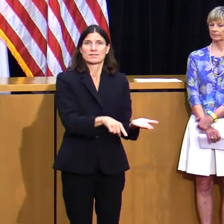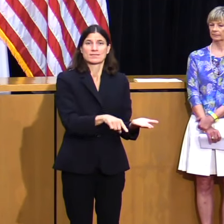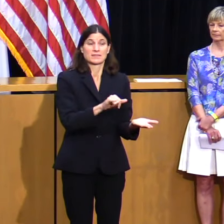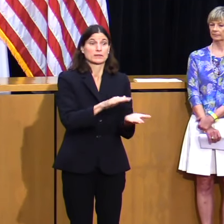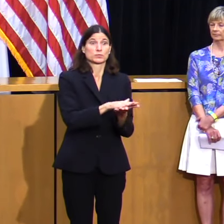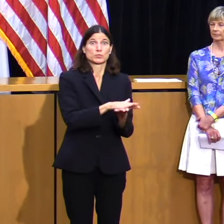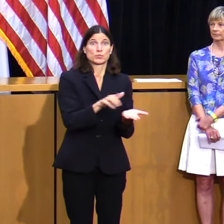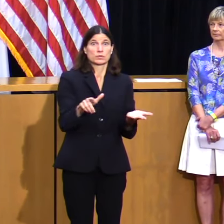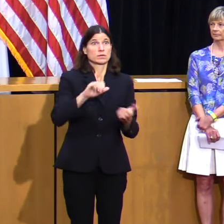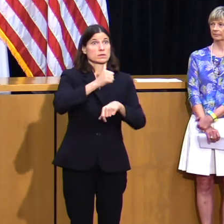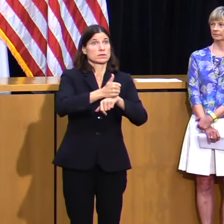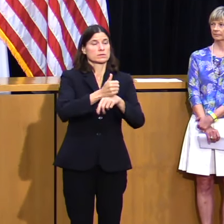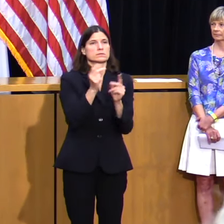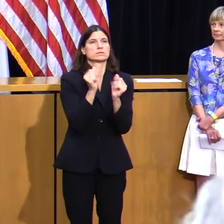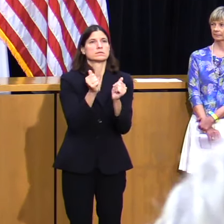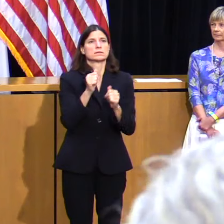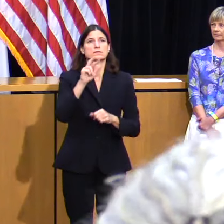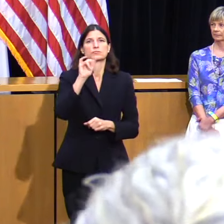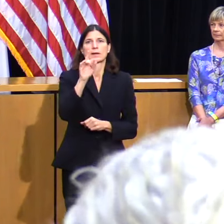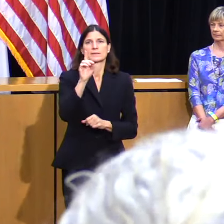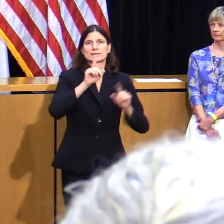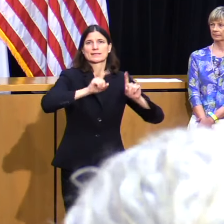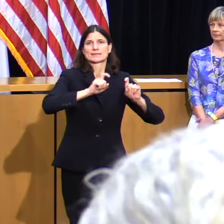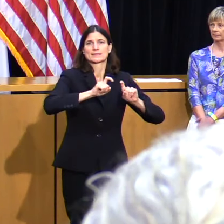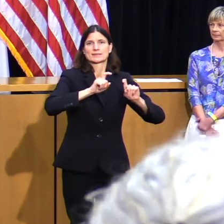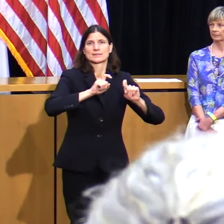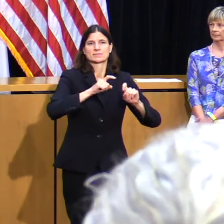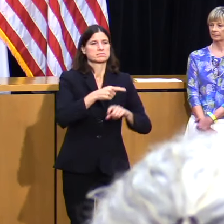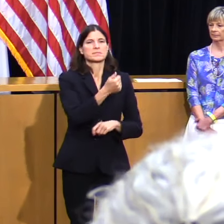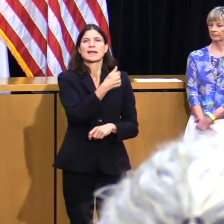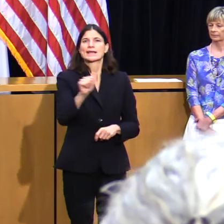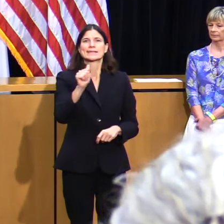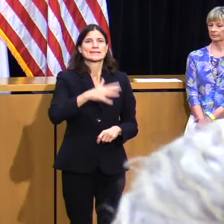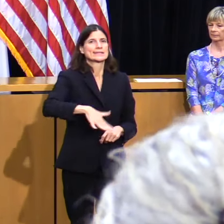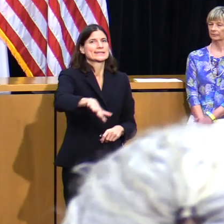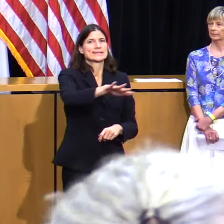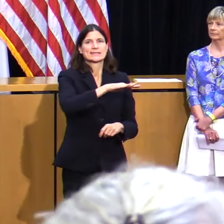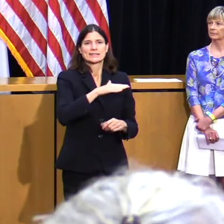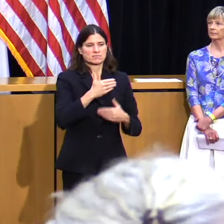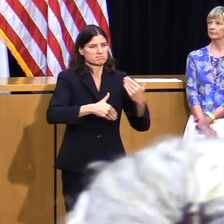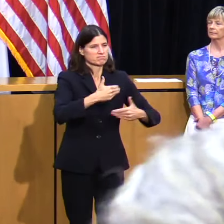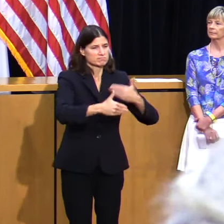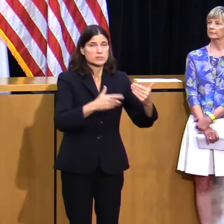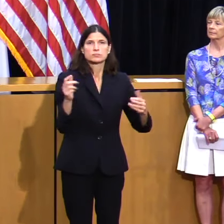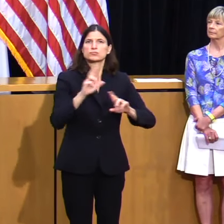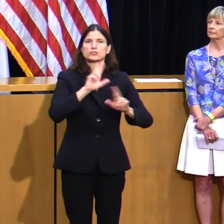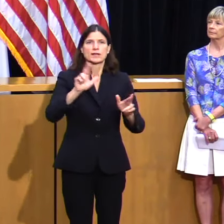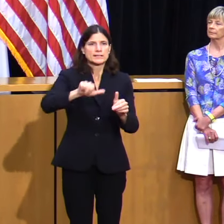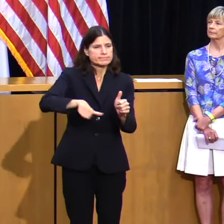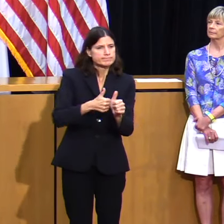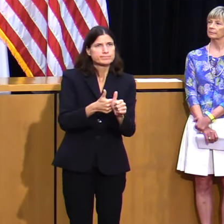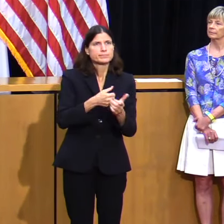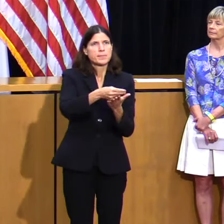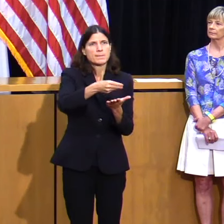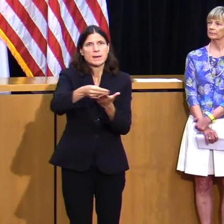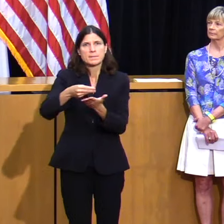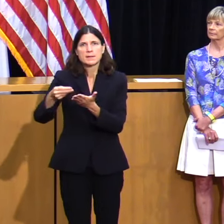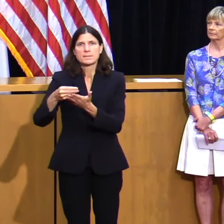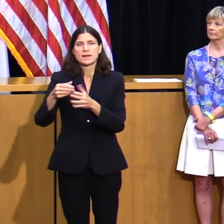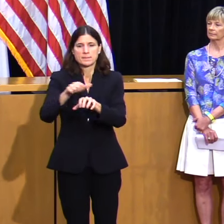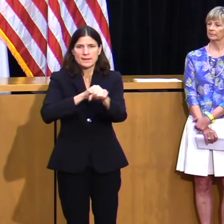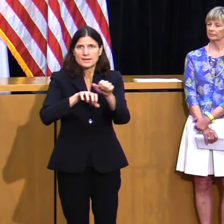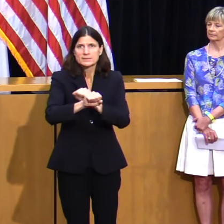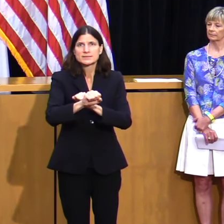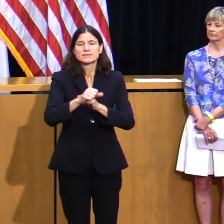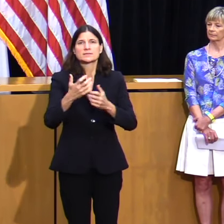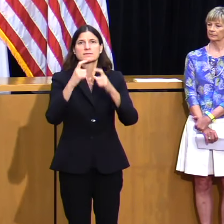virus. Wearing masks, practicing good hygiene, avoiding large groups, maintaining distance whenever possible,